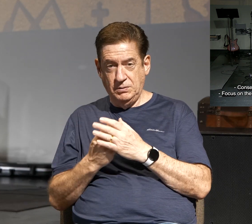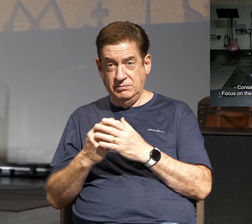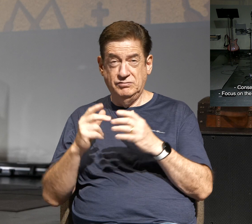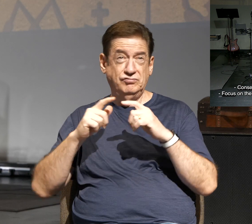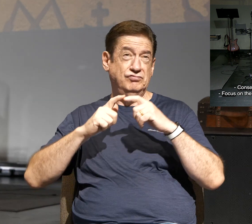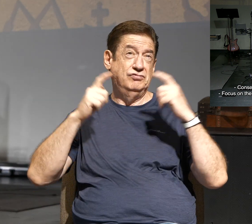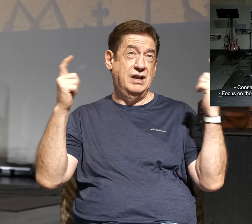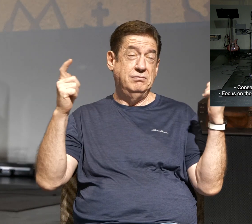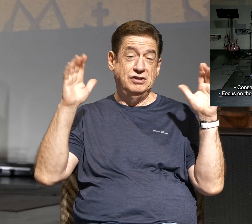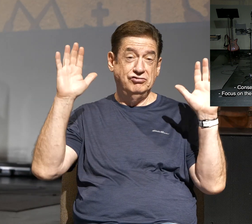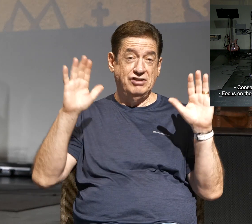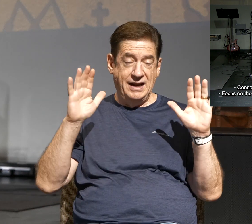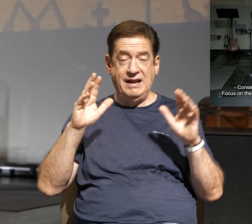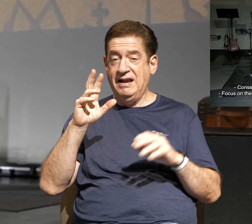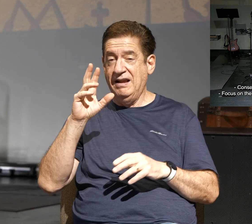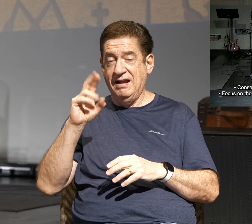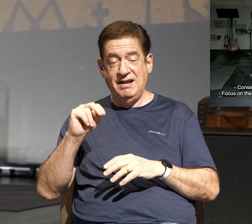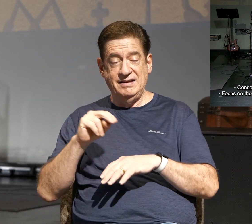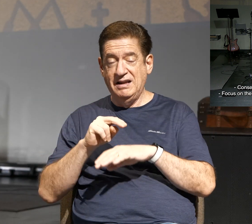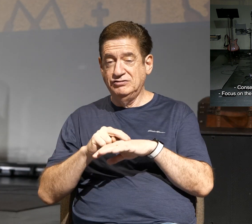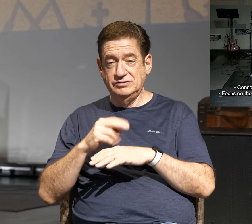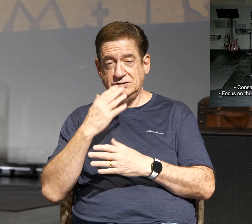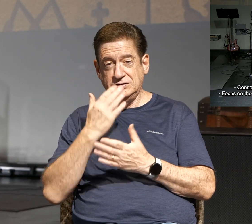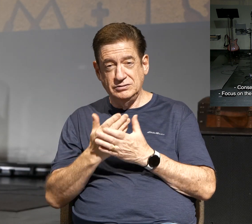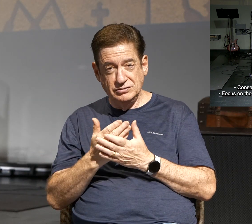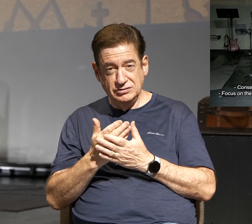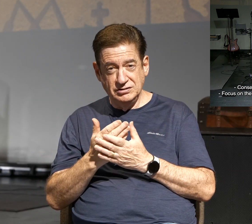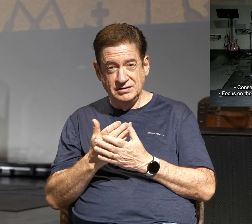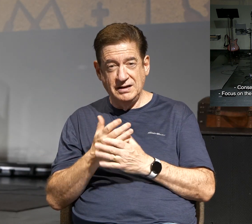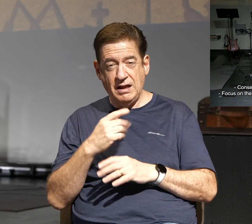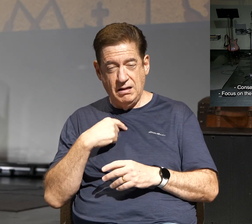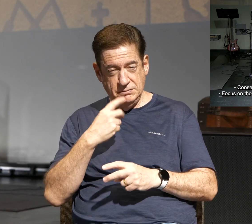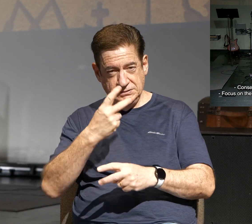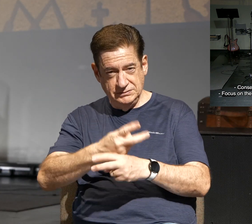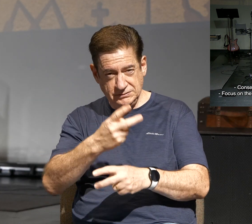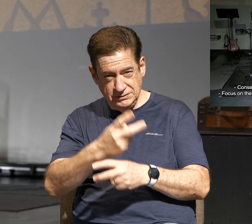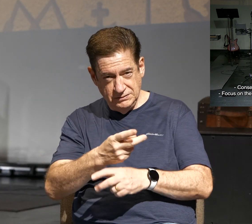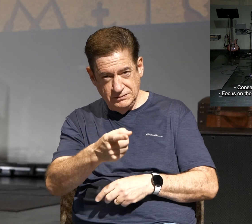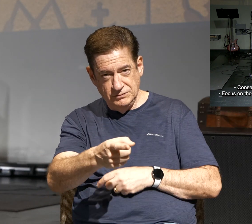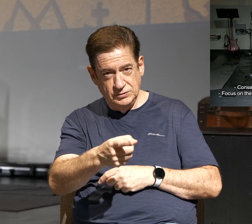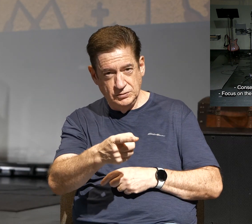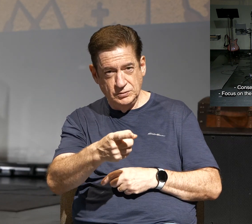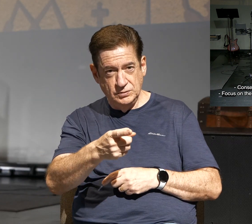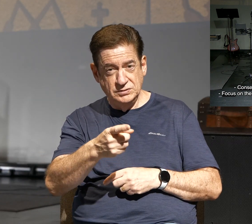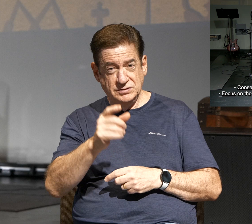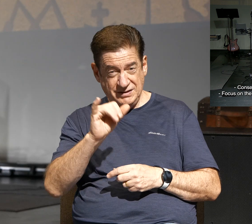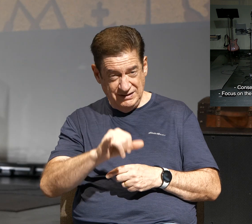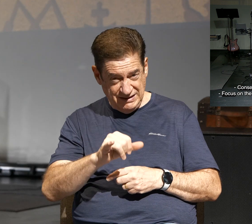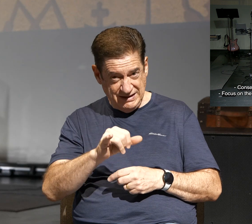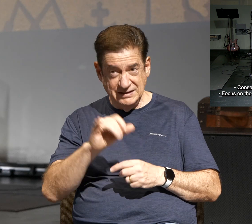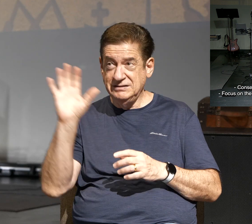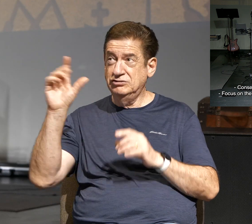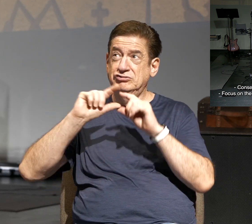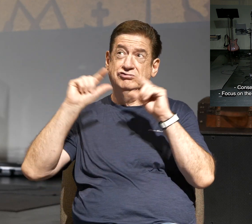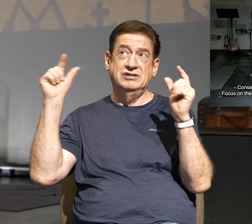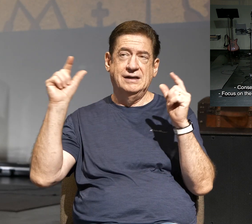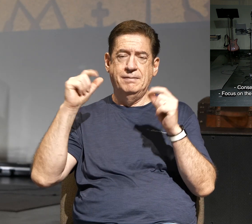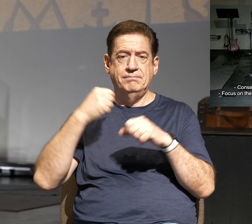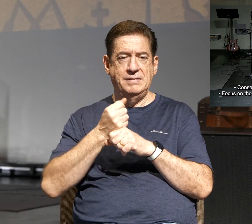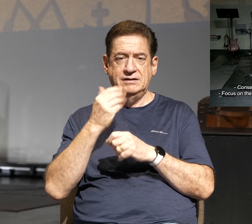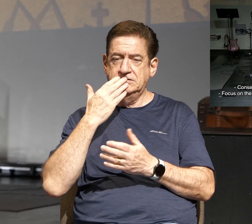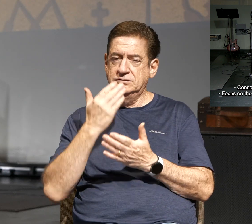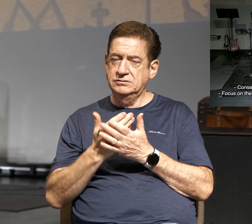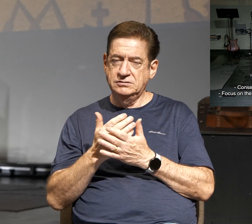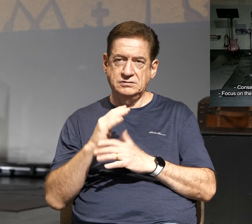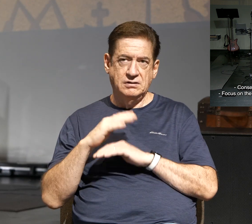great, unimaginably good. And he says, I'm going to take care of you. And so it's his greatness that makes his goodness so comforting, but